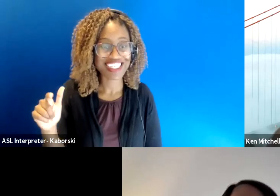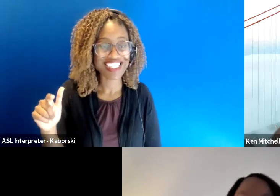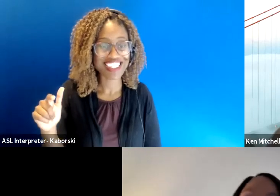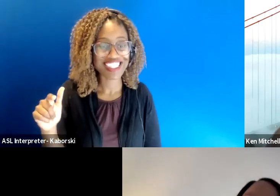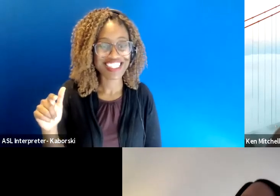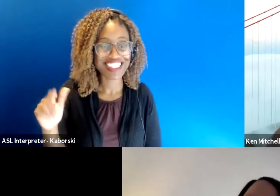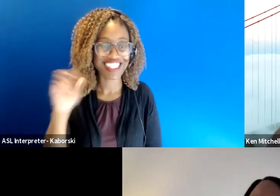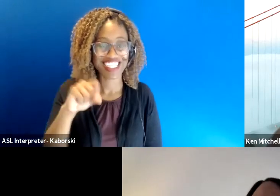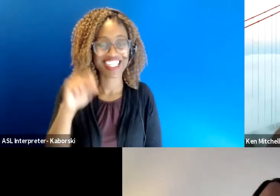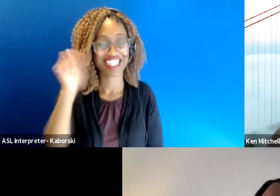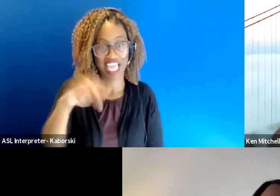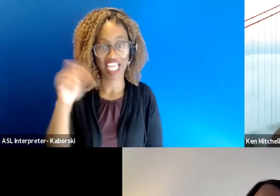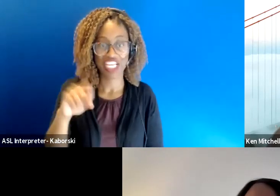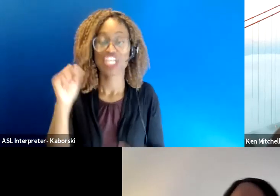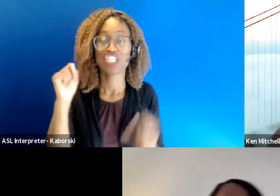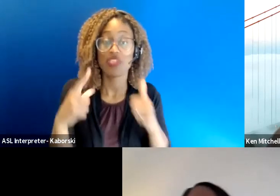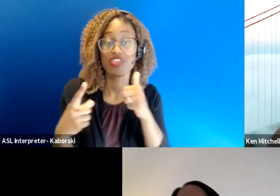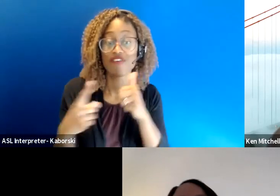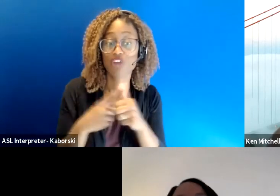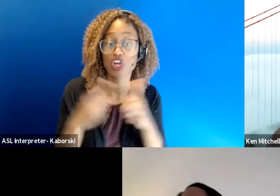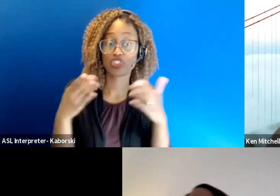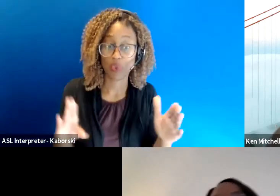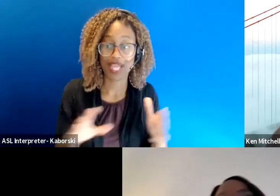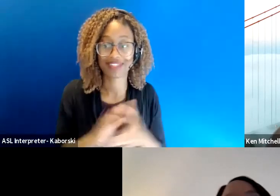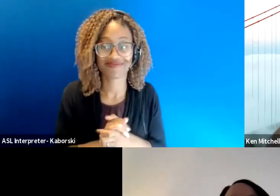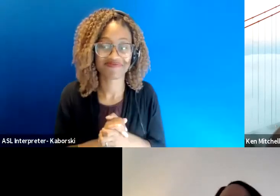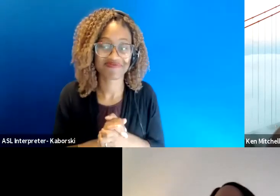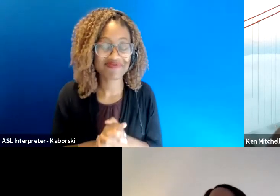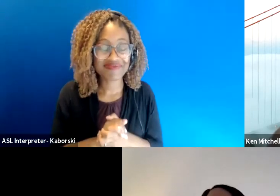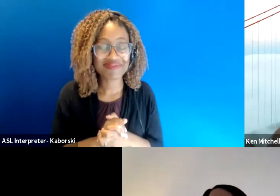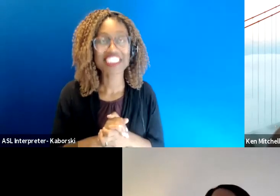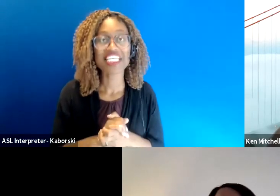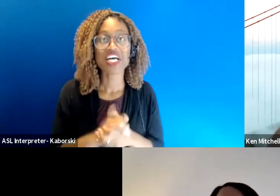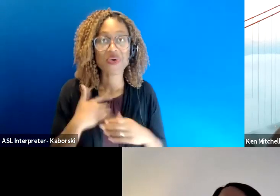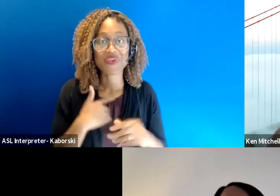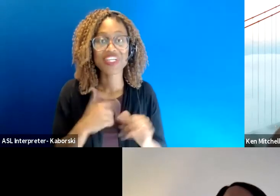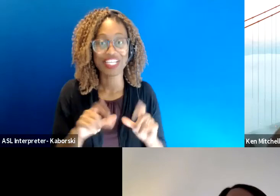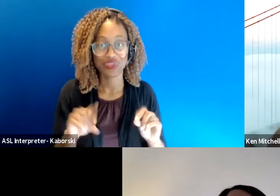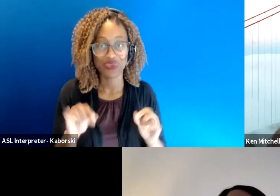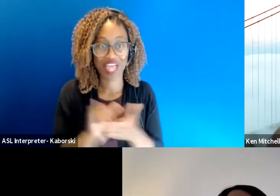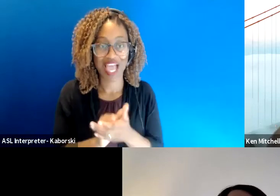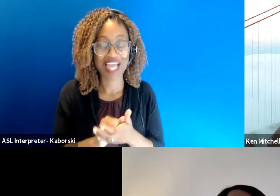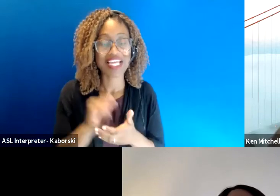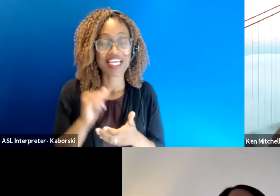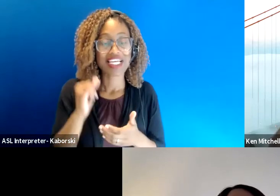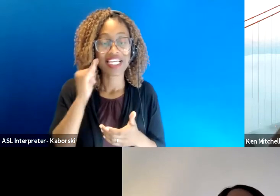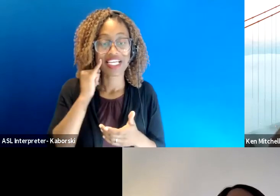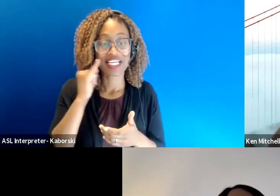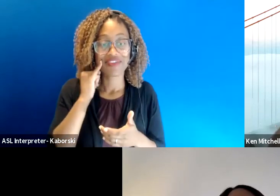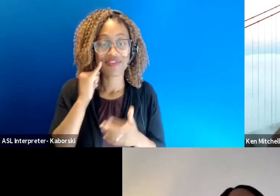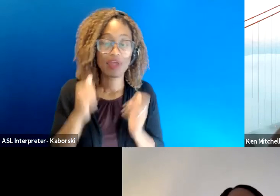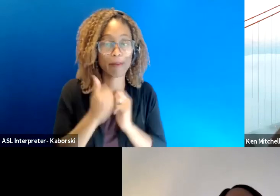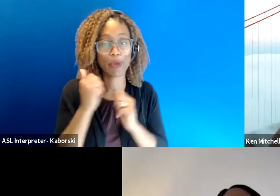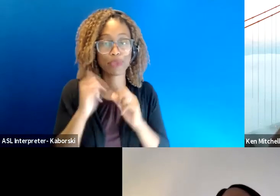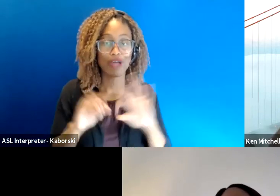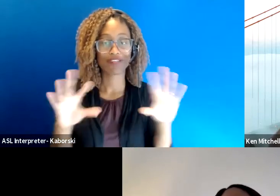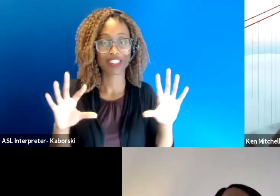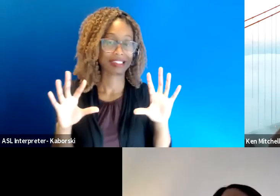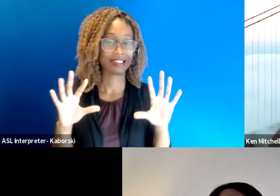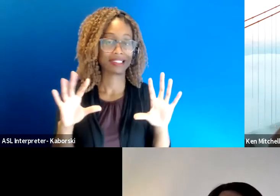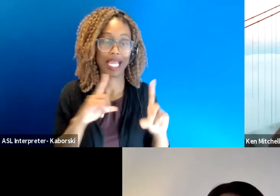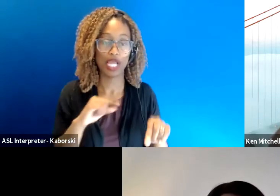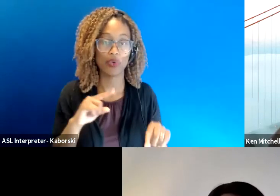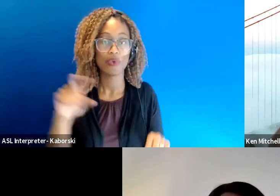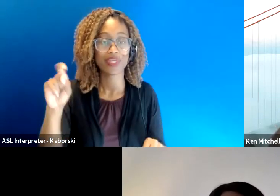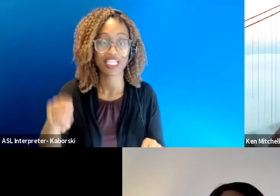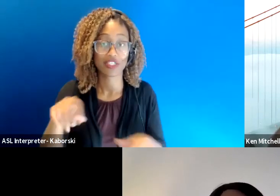Okay. I think the first way we can do that is always the first most obvious answer. We need